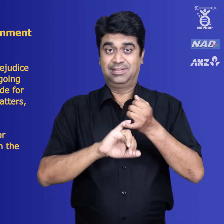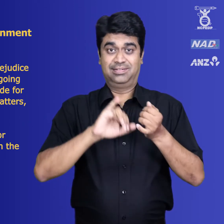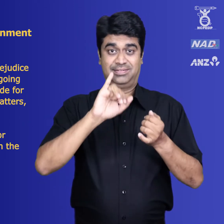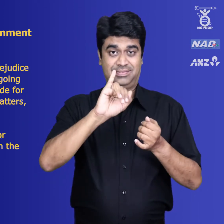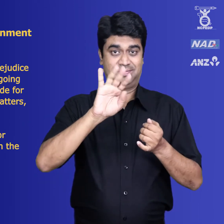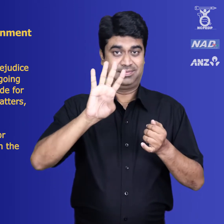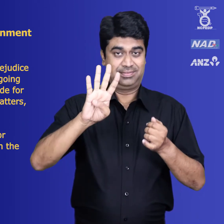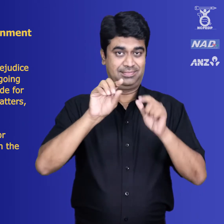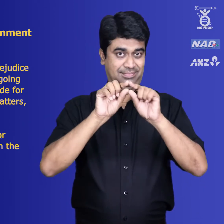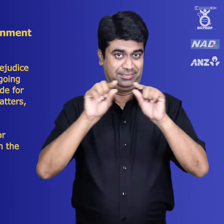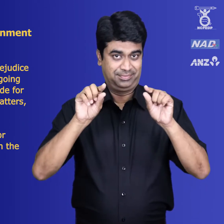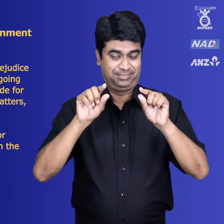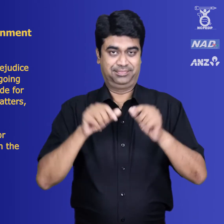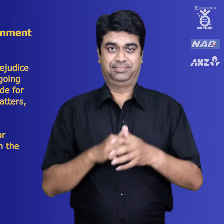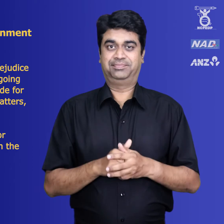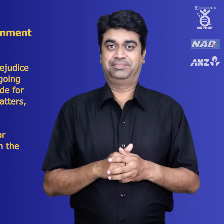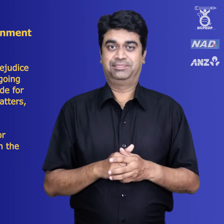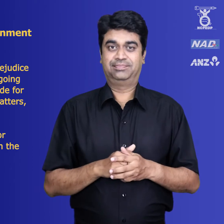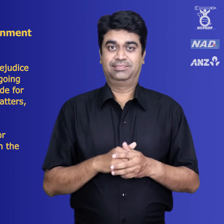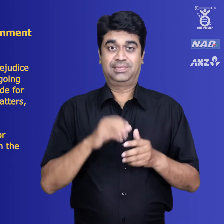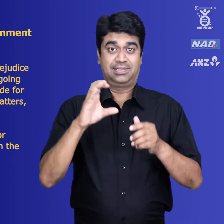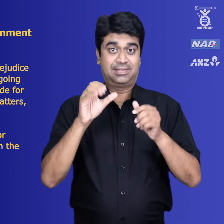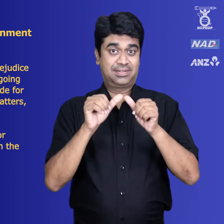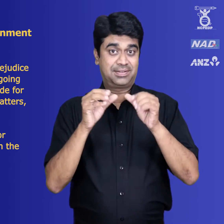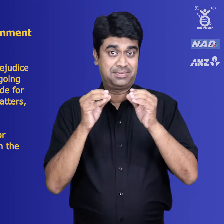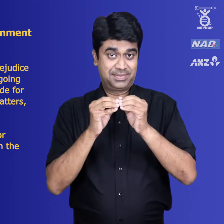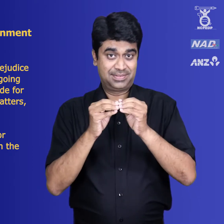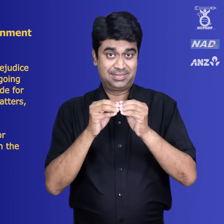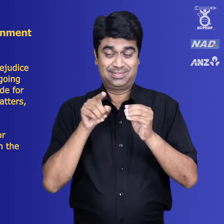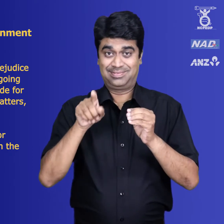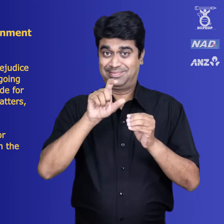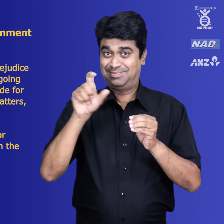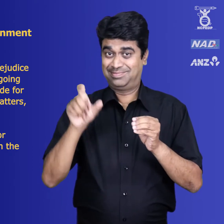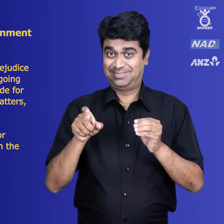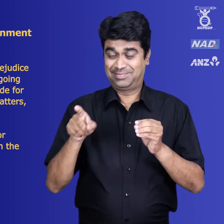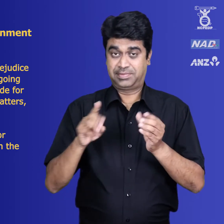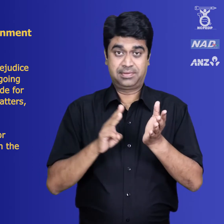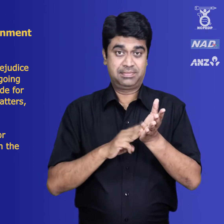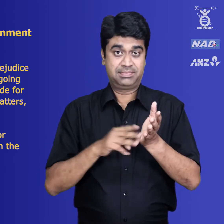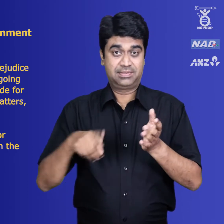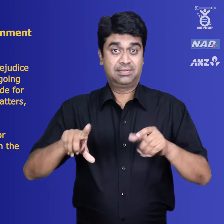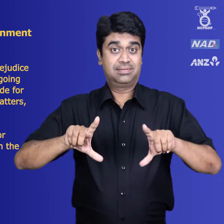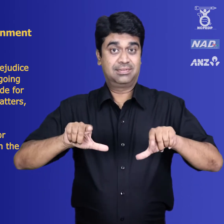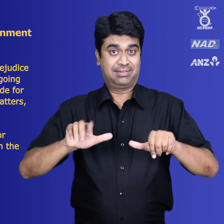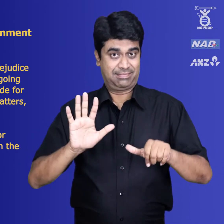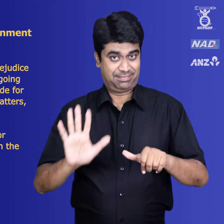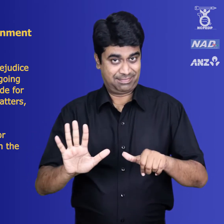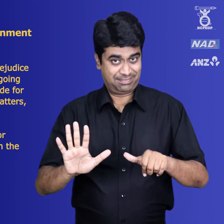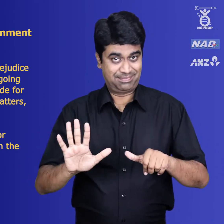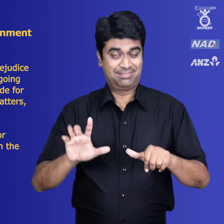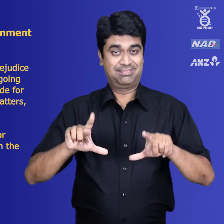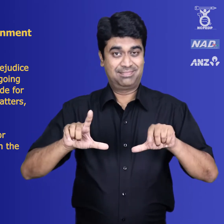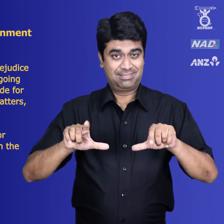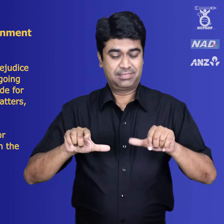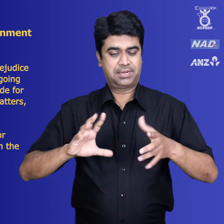The rules of procedure for transaction of business in the meetings of the Central Advisory Board under